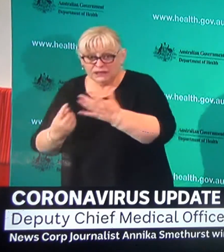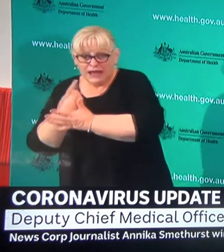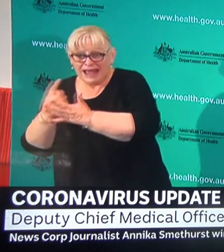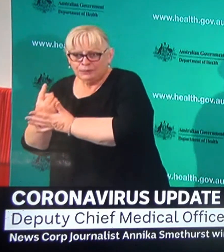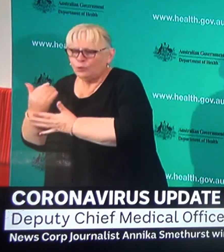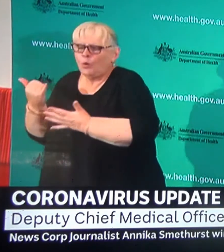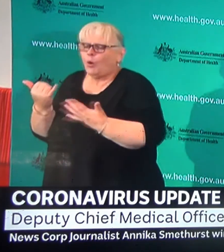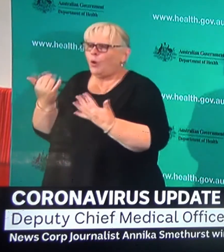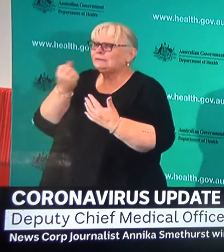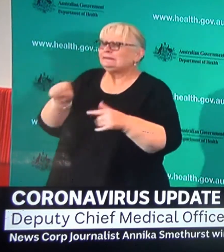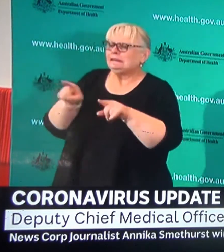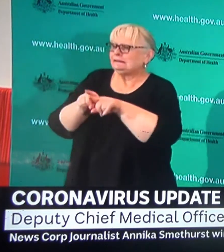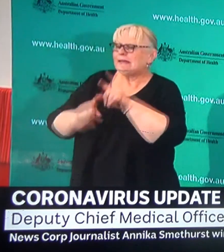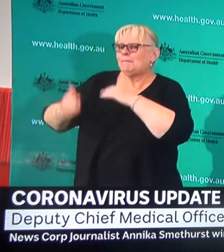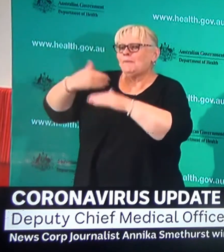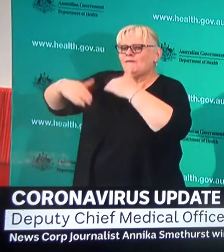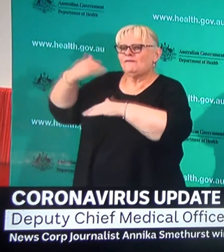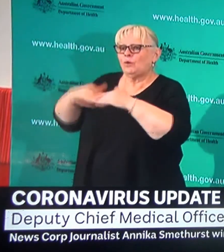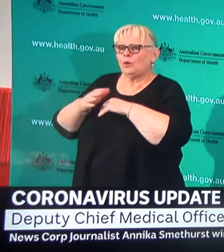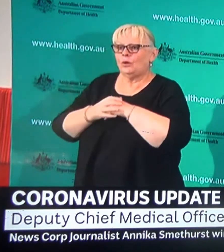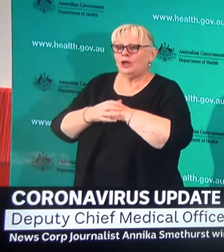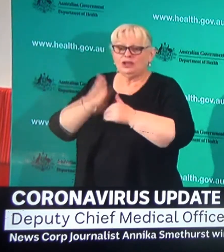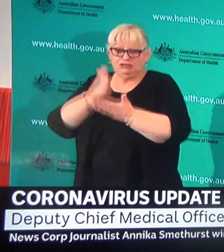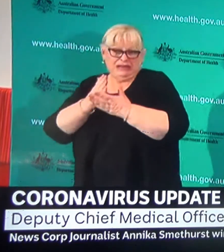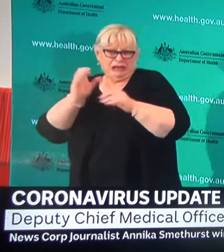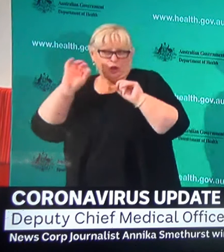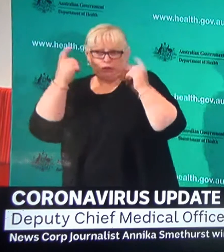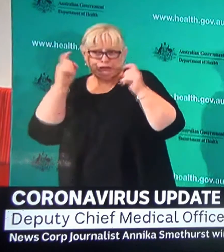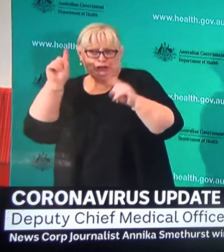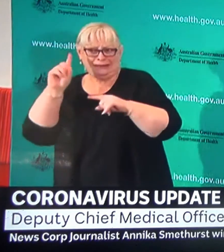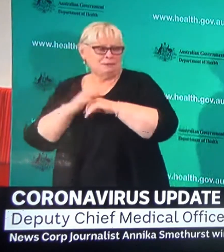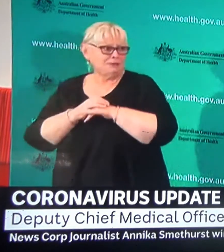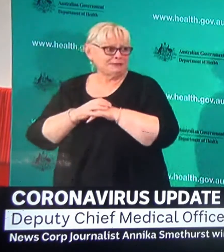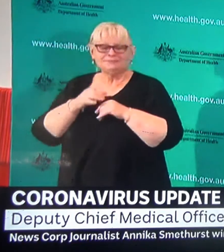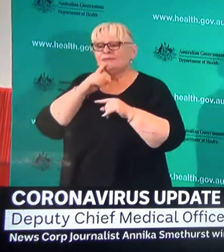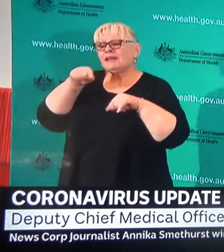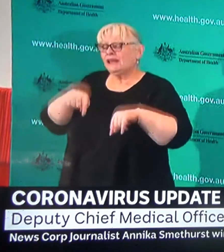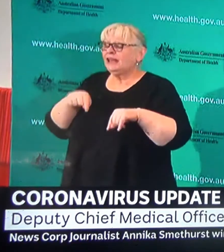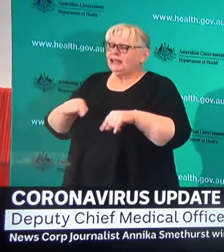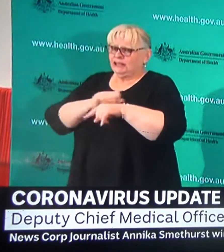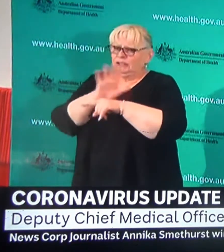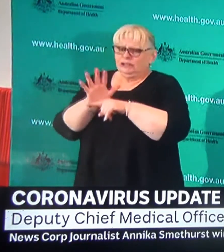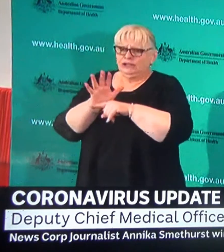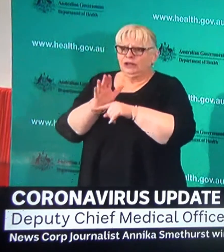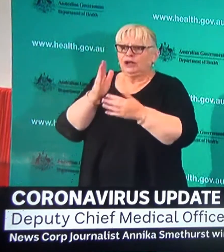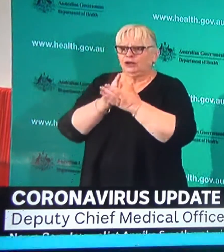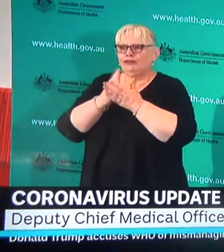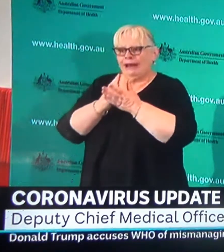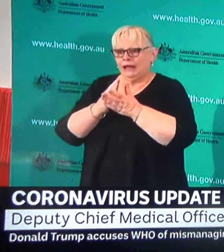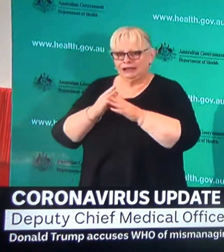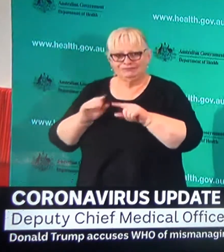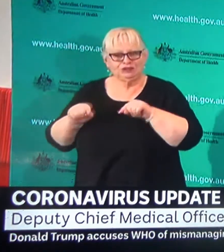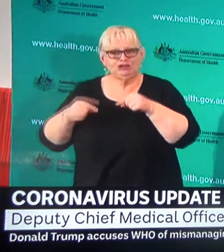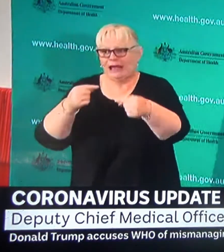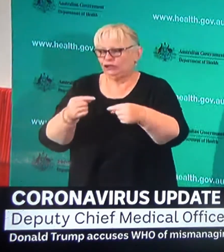is it remaining the case that it's not a concern? This virus is a very challenging